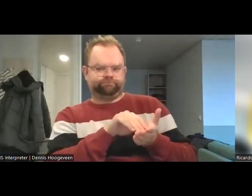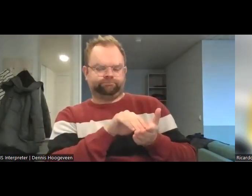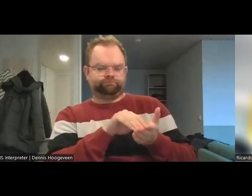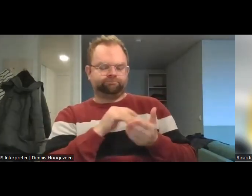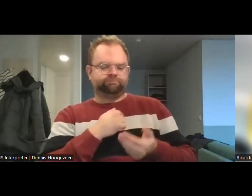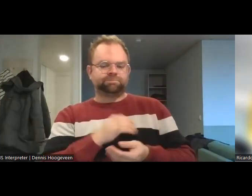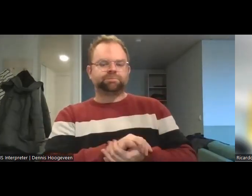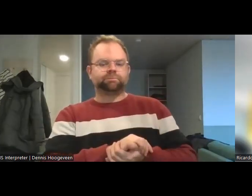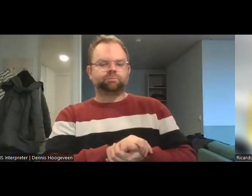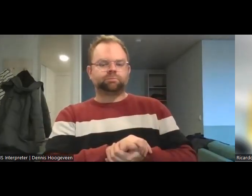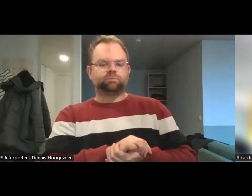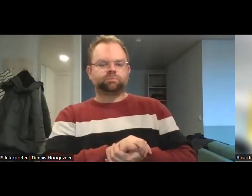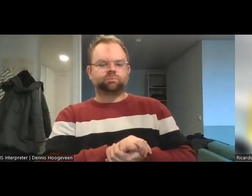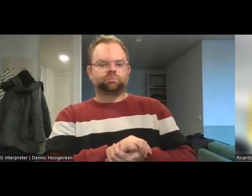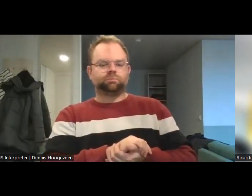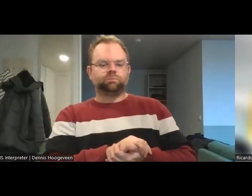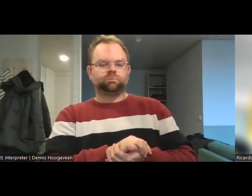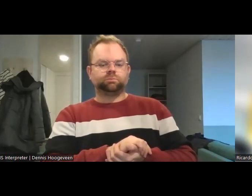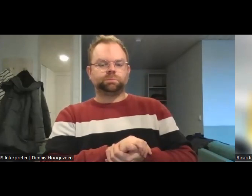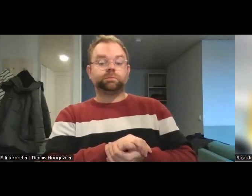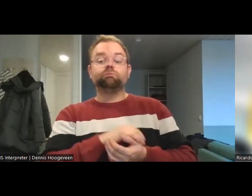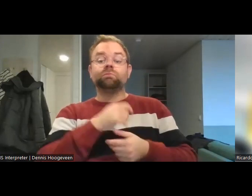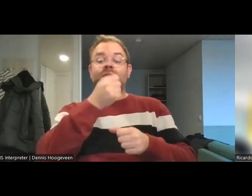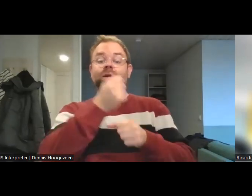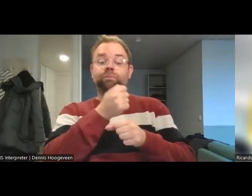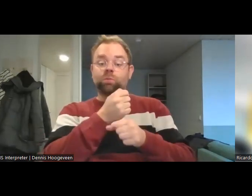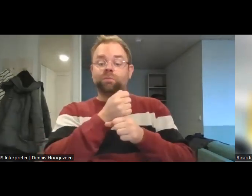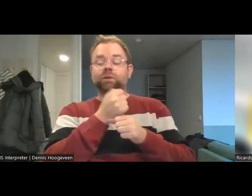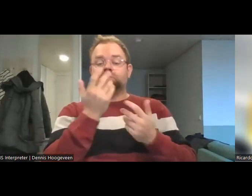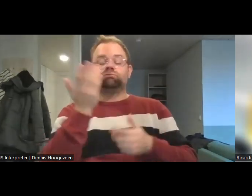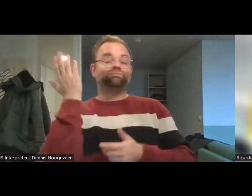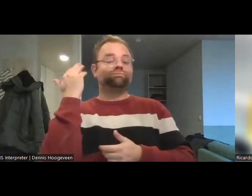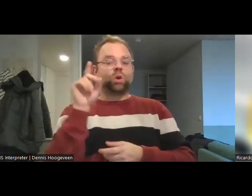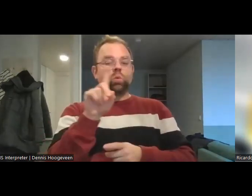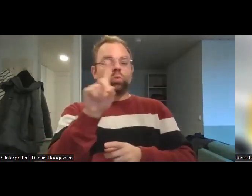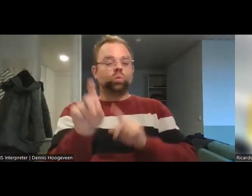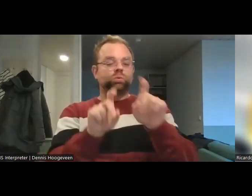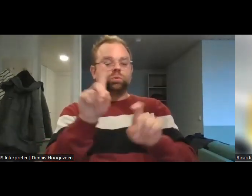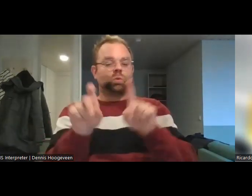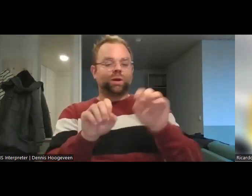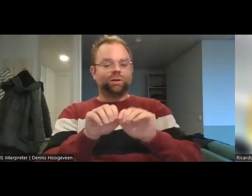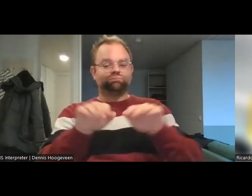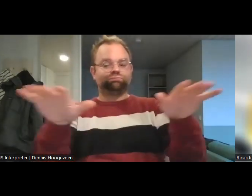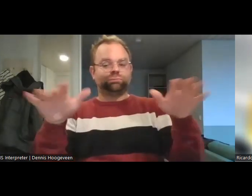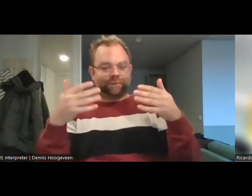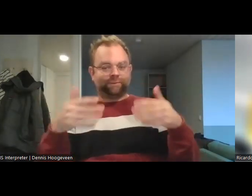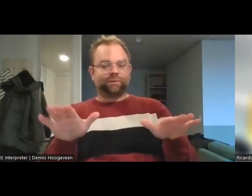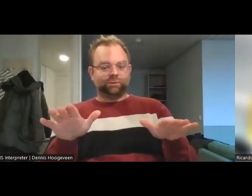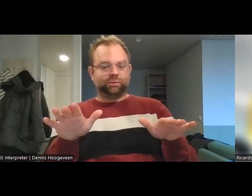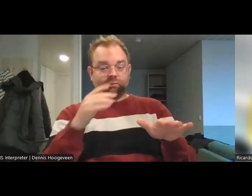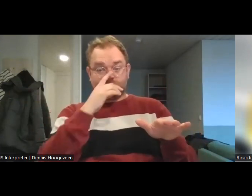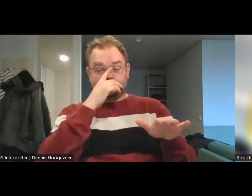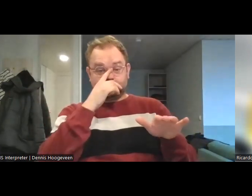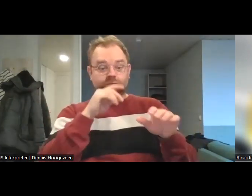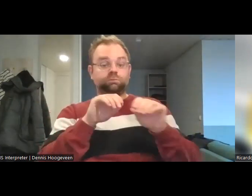equal access to employment. Maybe I can give a little readout of an analysis